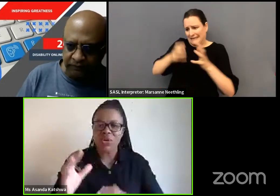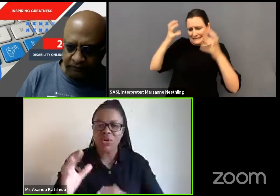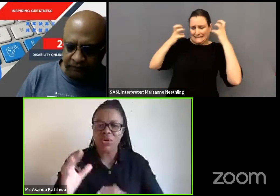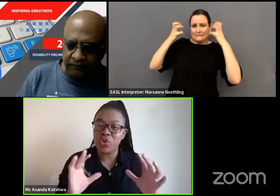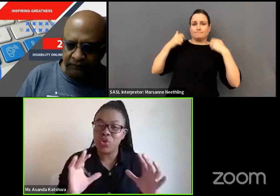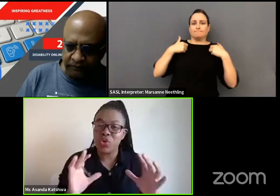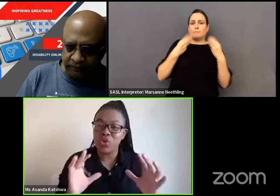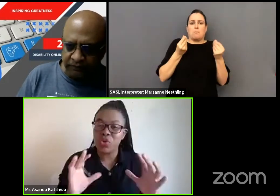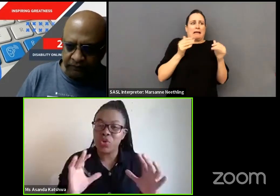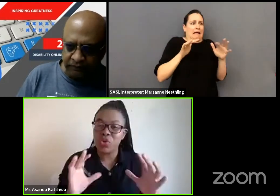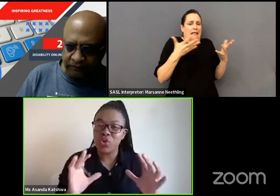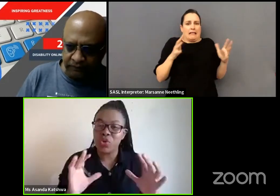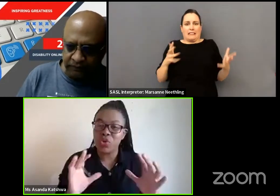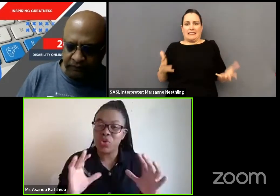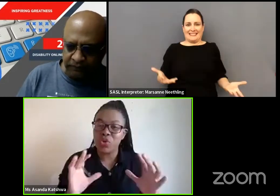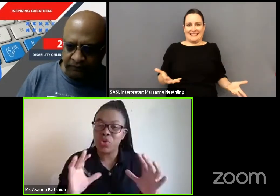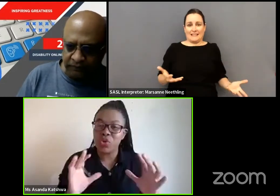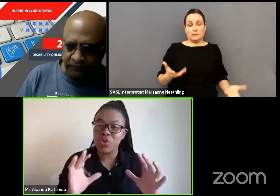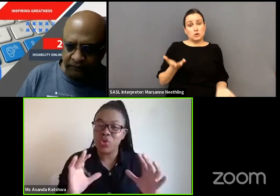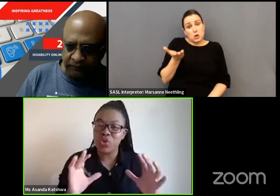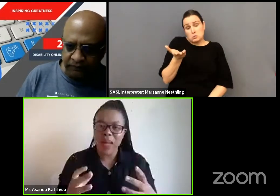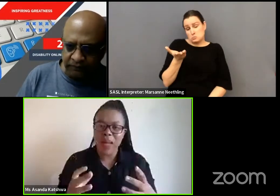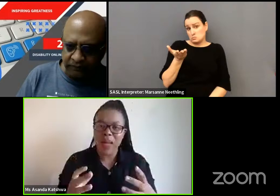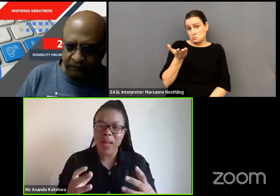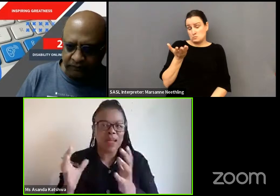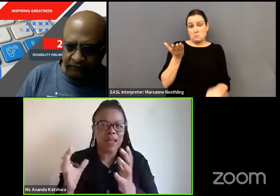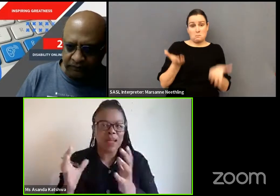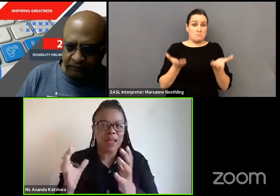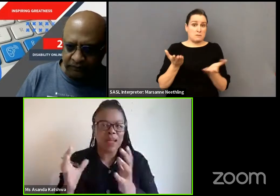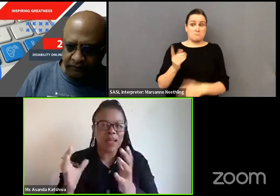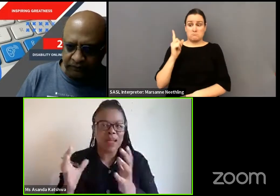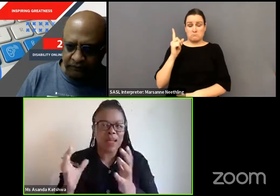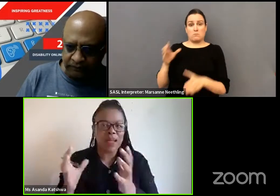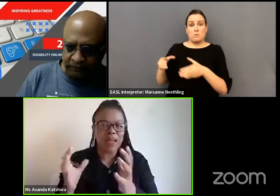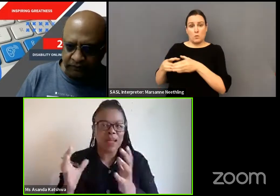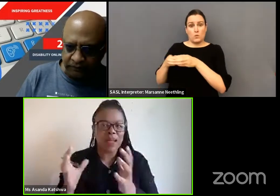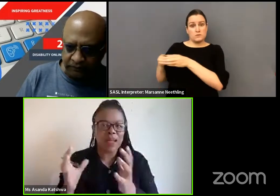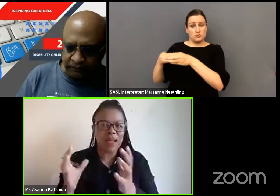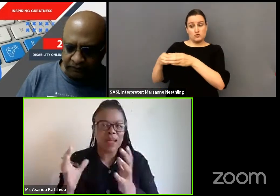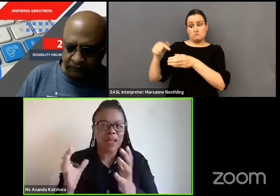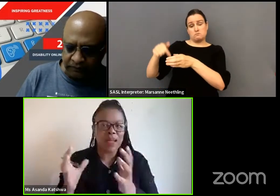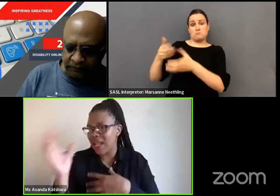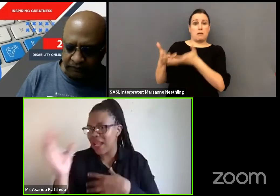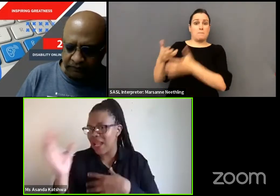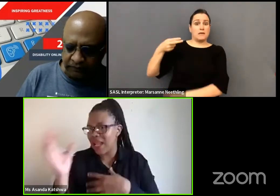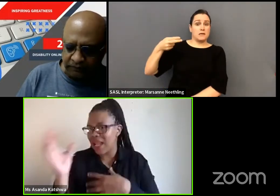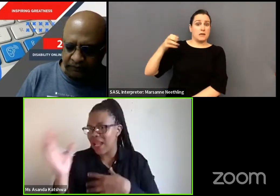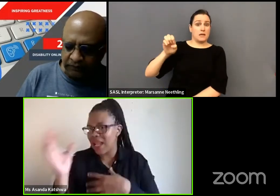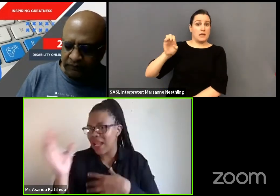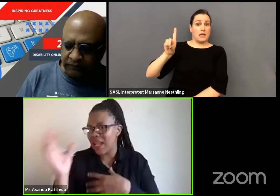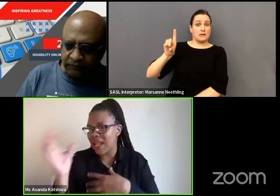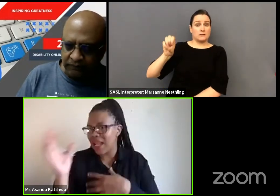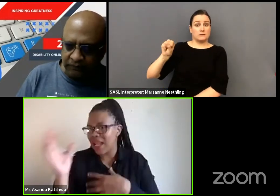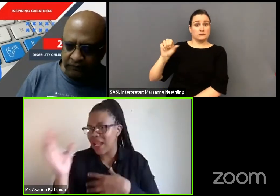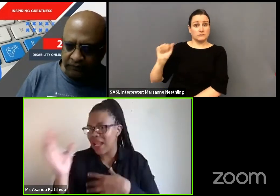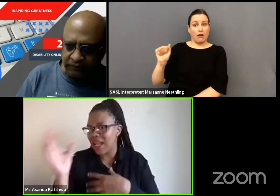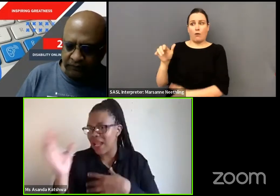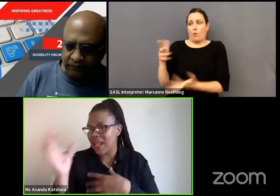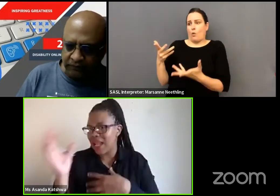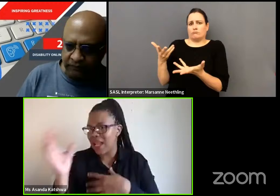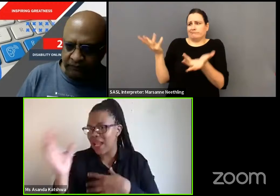So perhaps an independent institution in a form of HETSA or any other institution that will have the fund